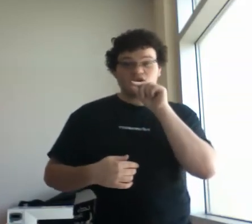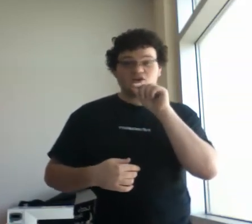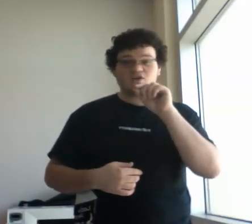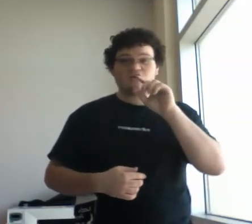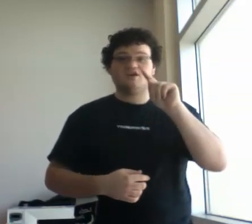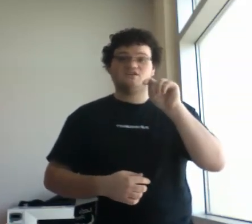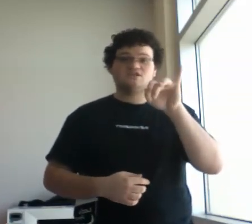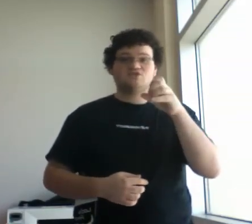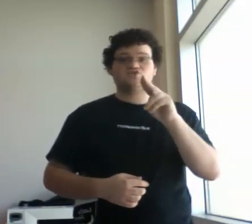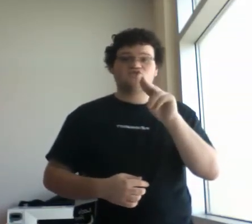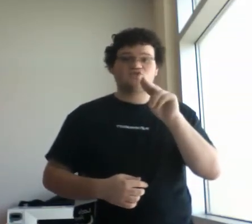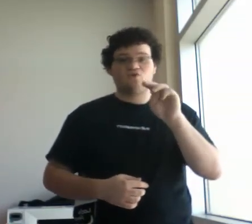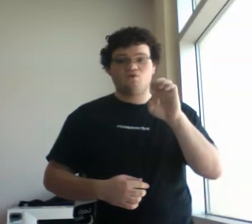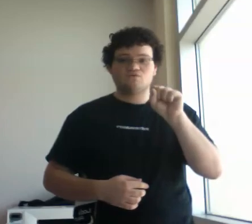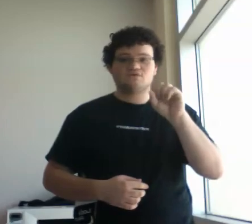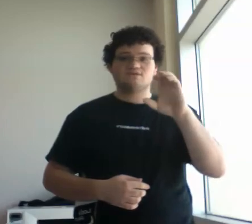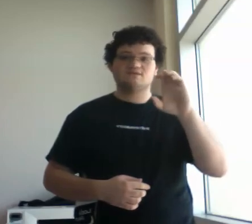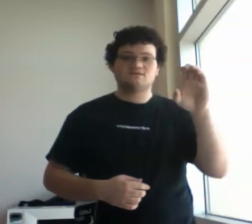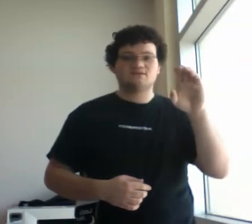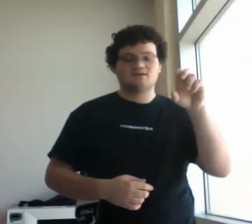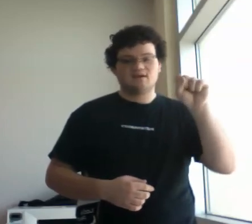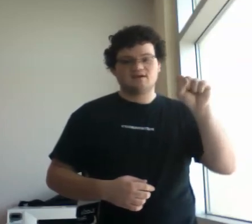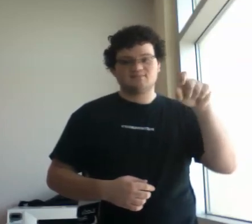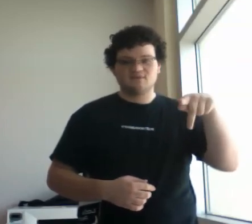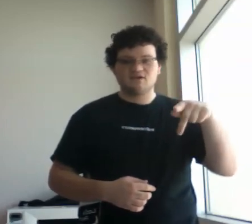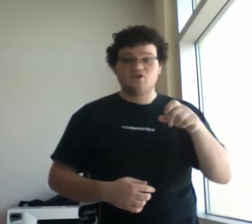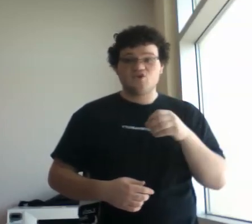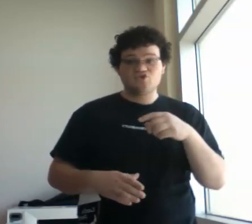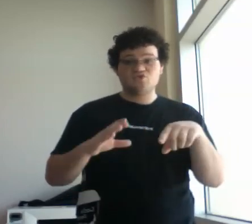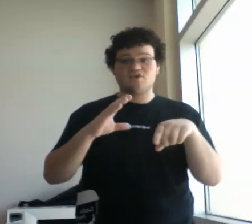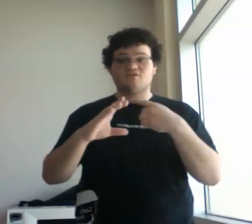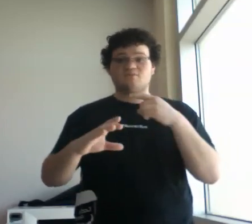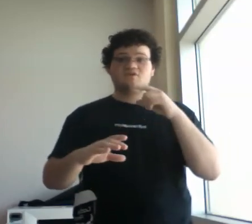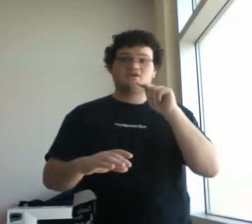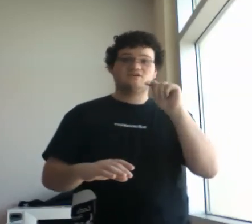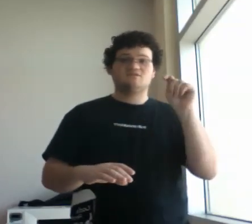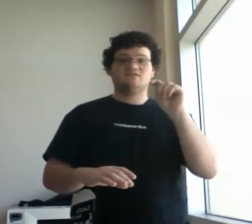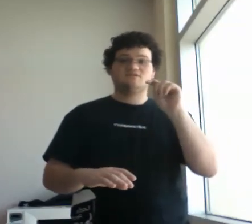email me at tjonesccsp@AOL. Thanks again.